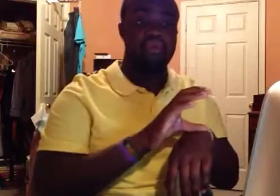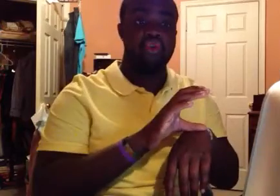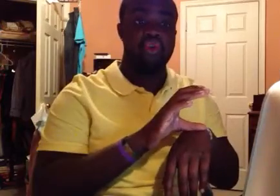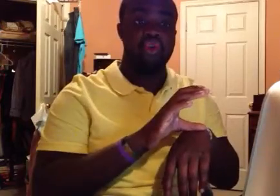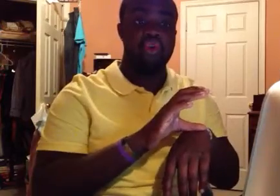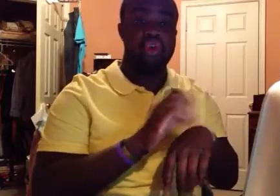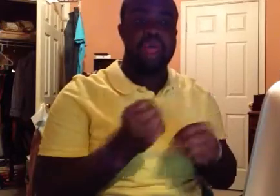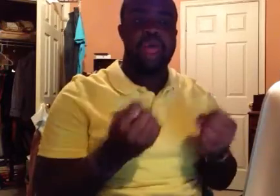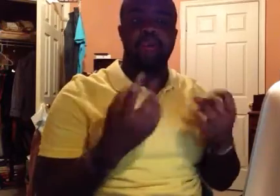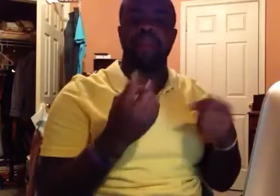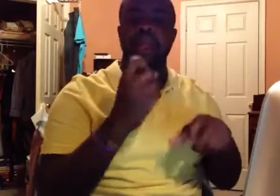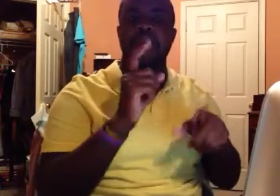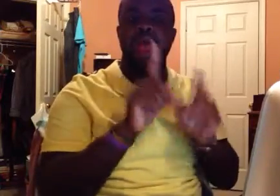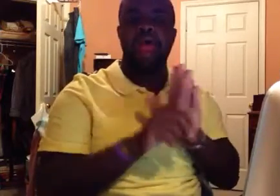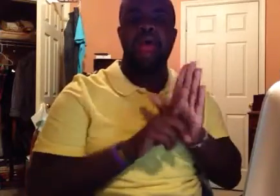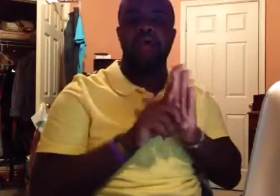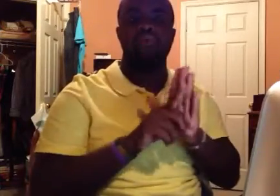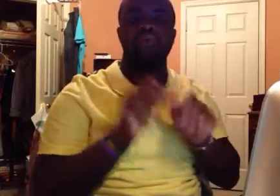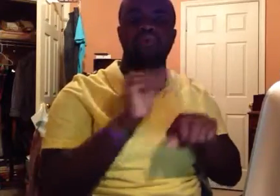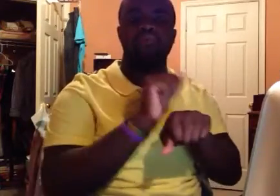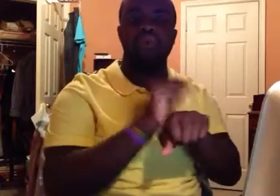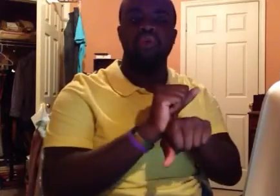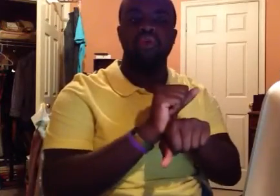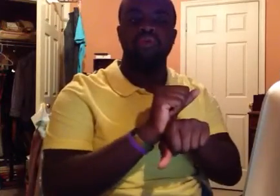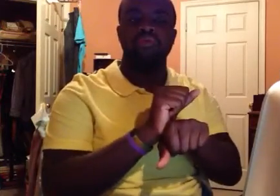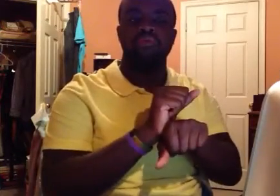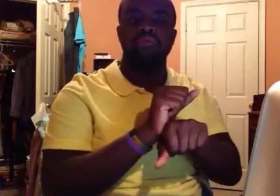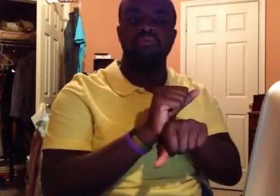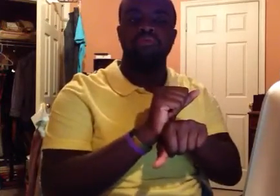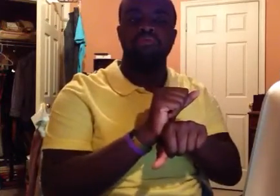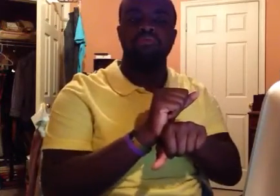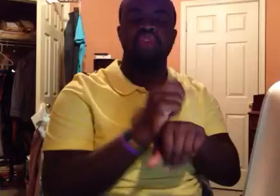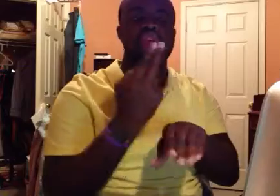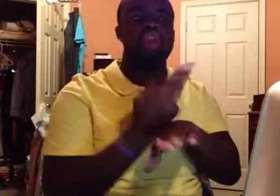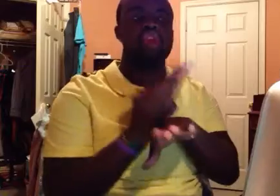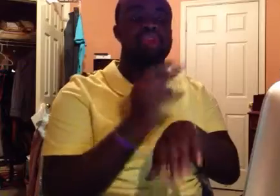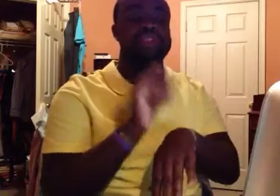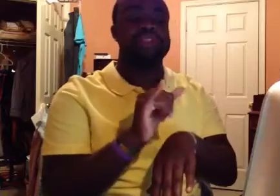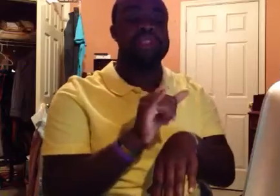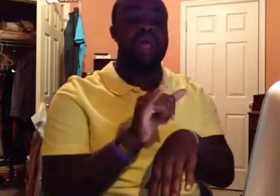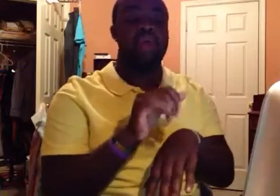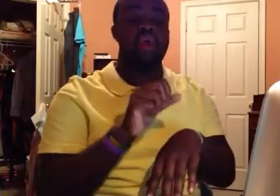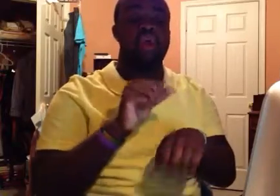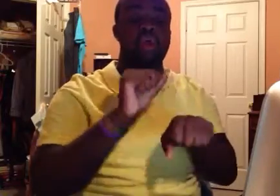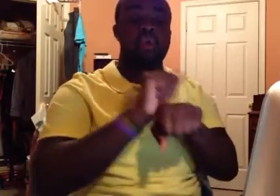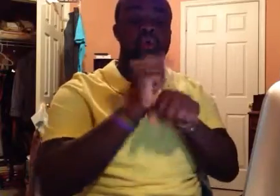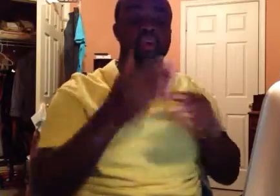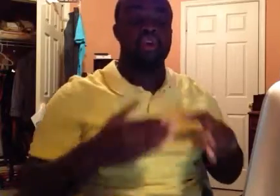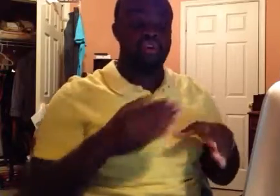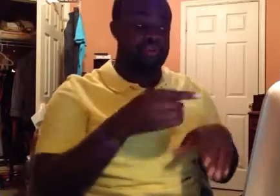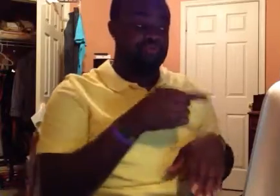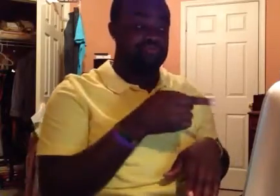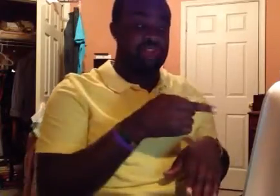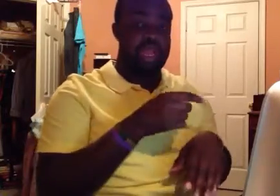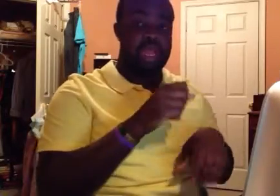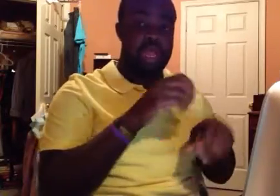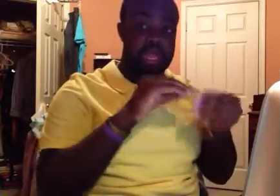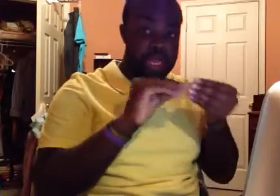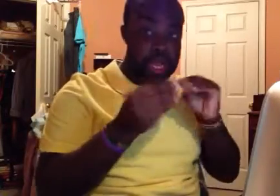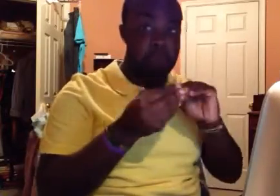that you then feed in that employee's number with the hours. And what's really nice about the computer programs is that it will automatically do all